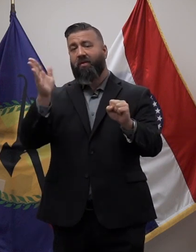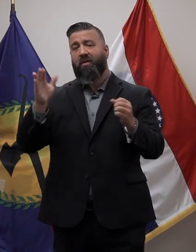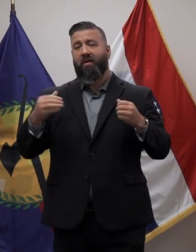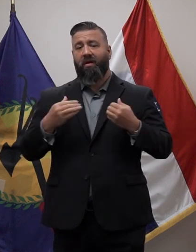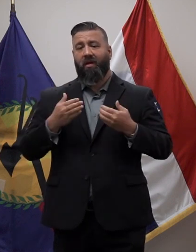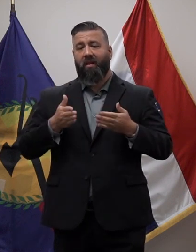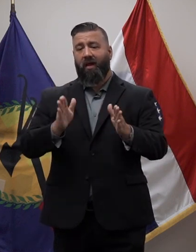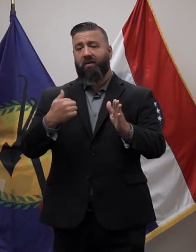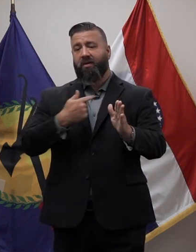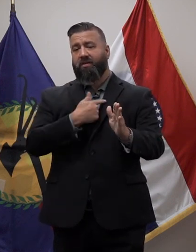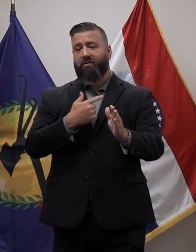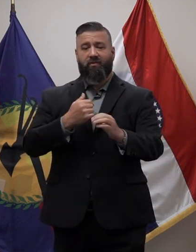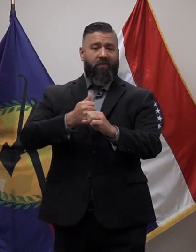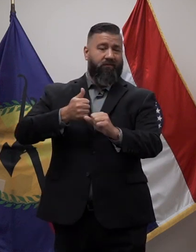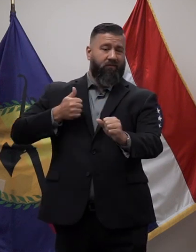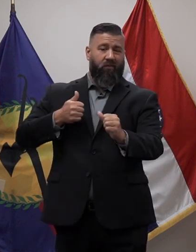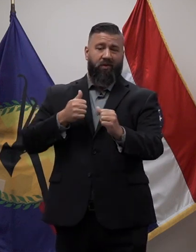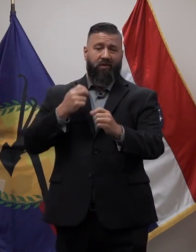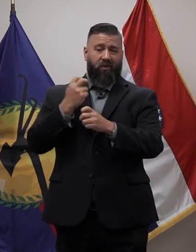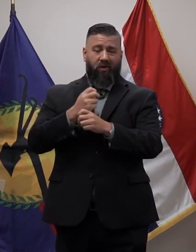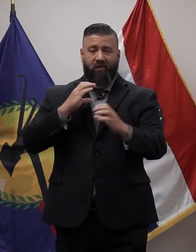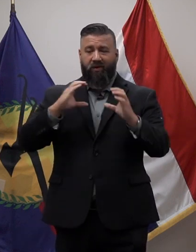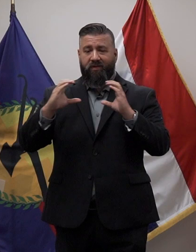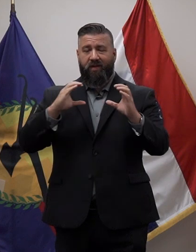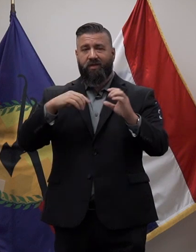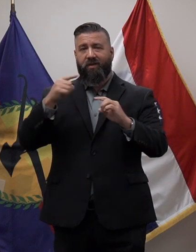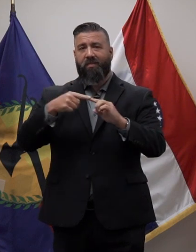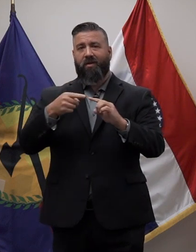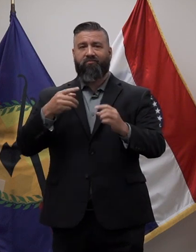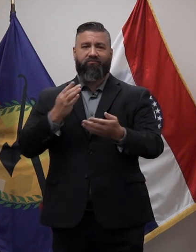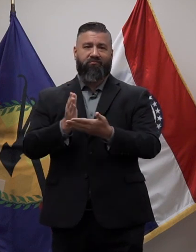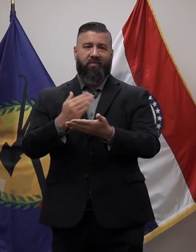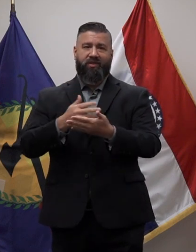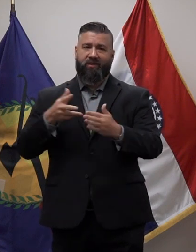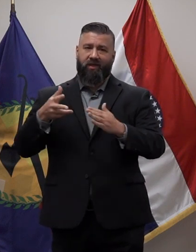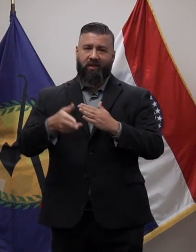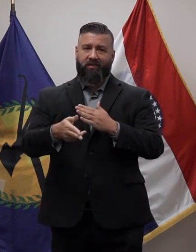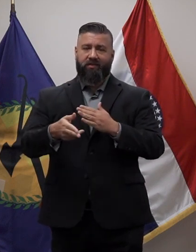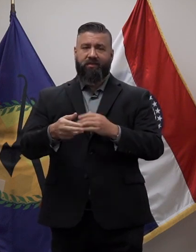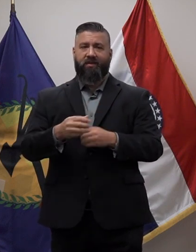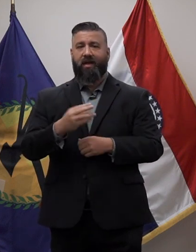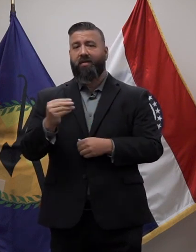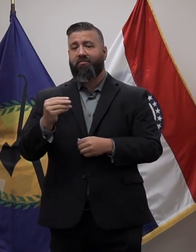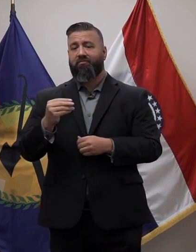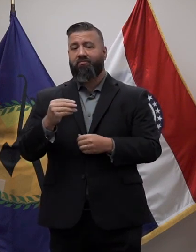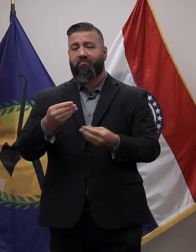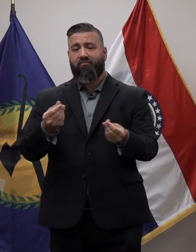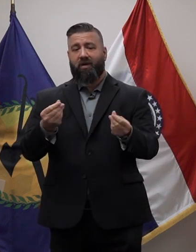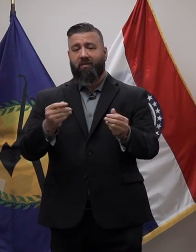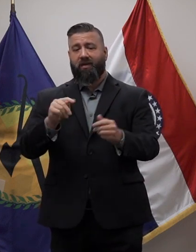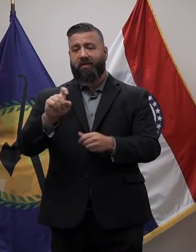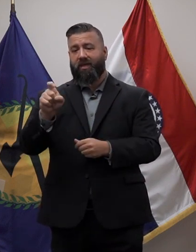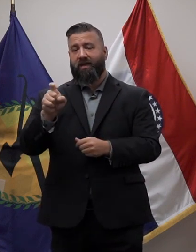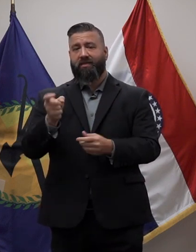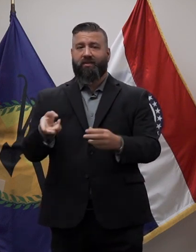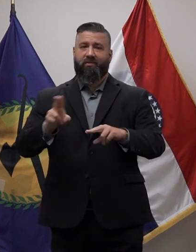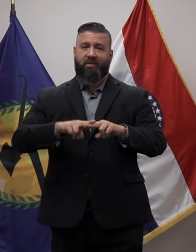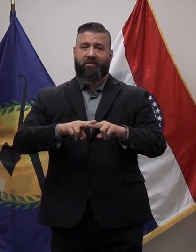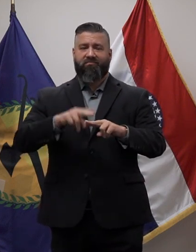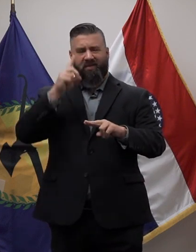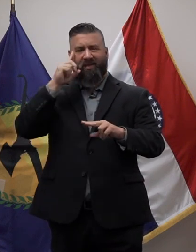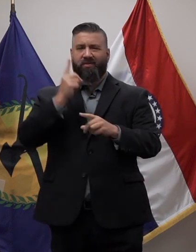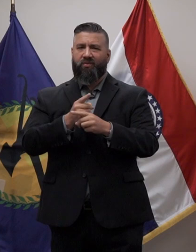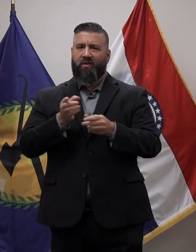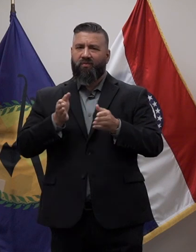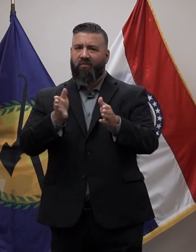difficult conversations about budget cuts because of lost revenue or property tax increases. And I think that's the right path forward.